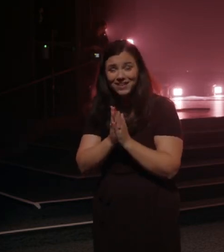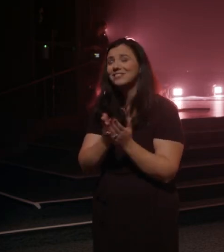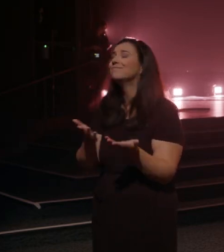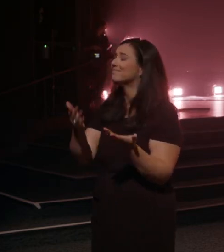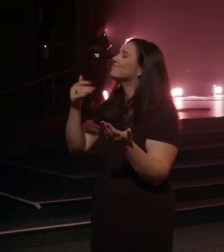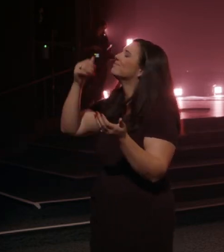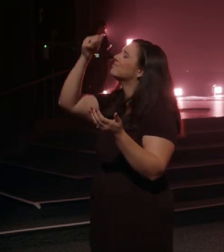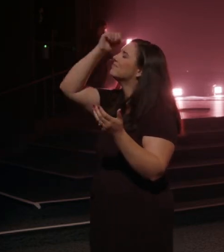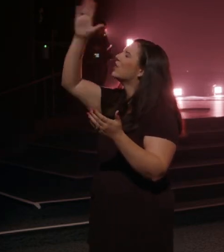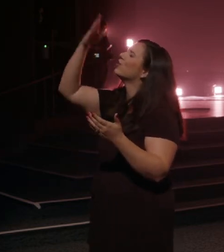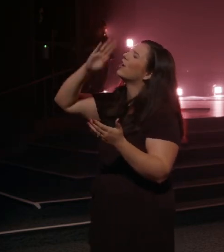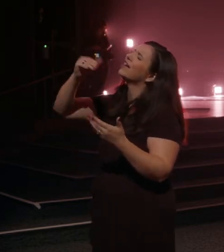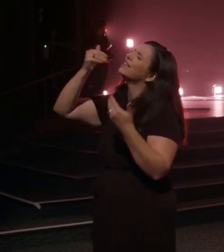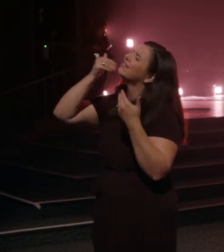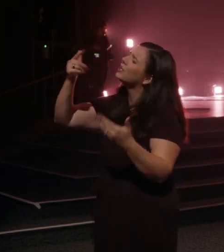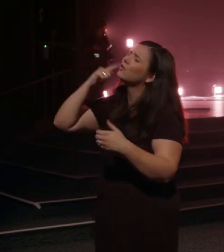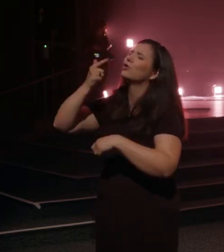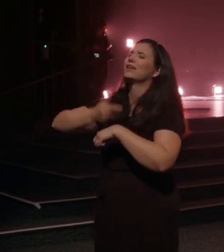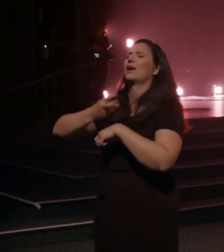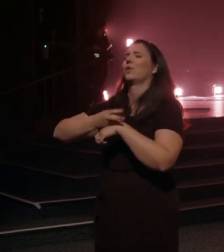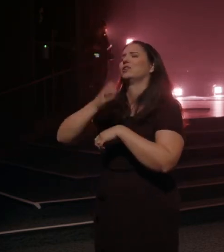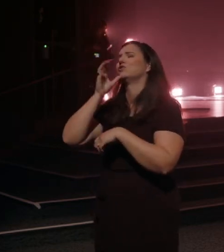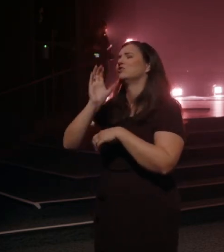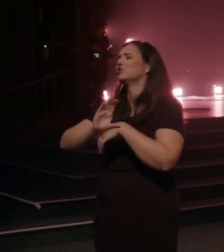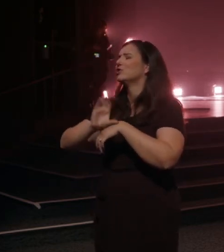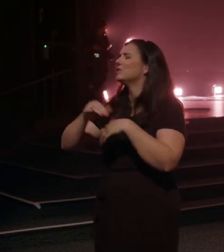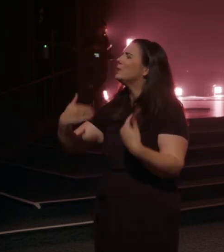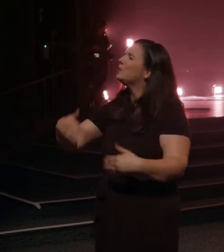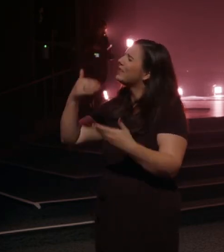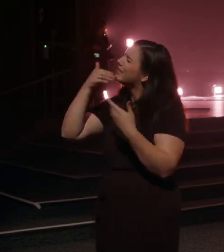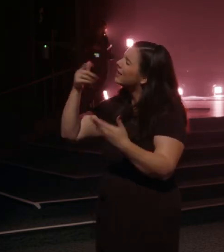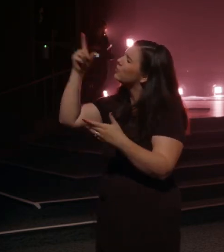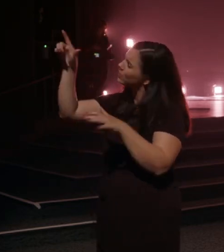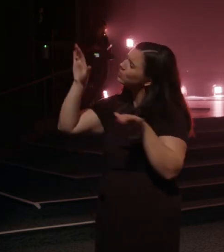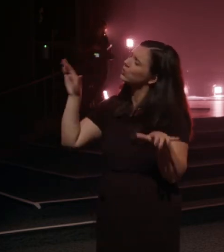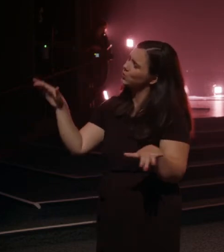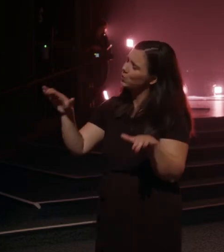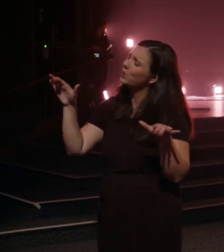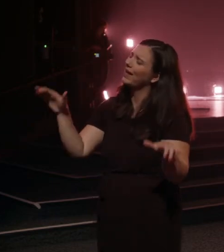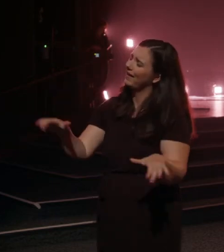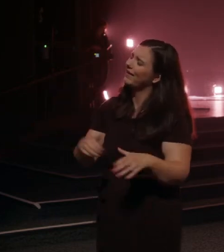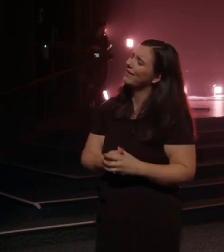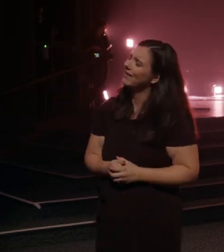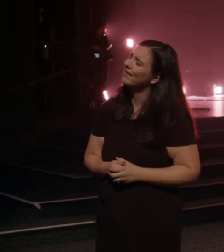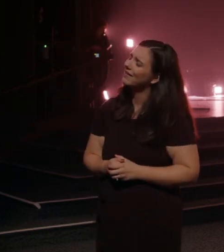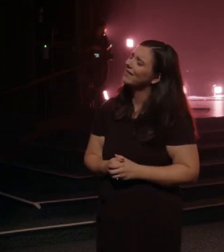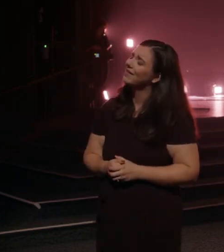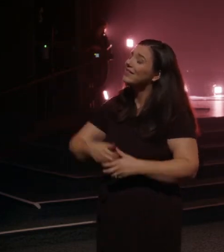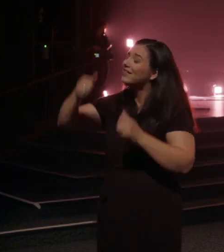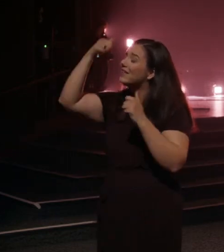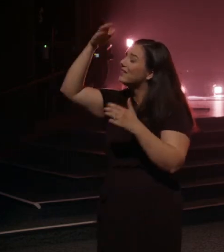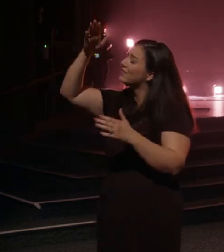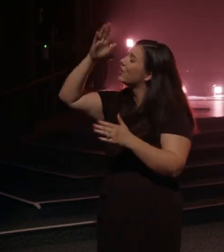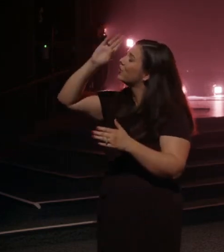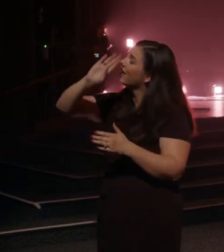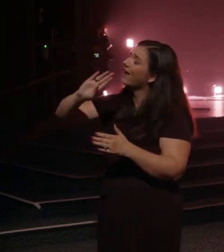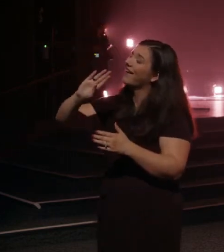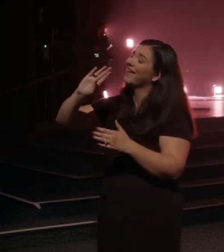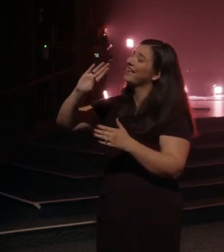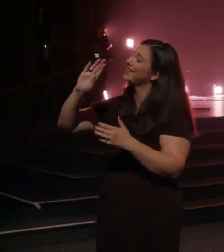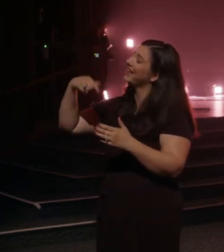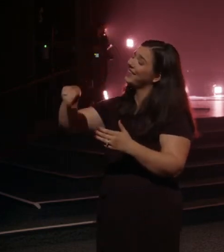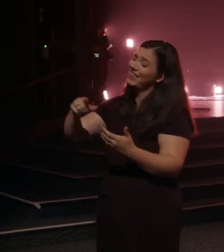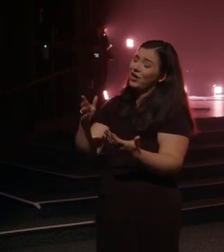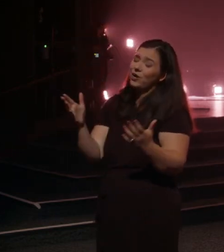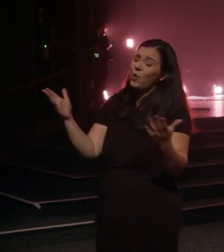God, I thank you. I thank you for Gateway, God. I thank you for what you're doing. Father God, I thank you that their arms are